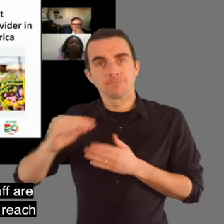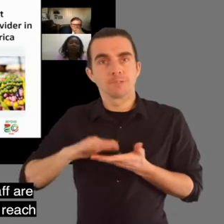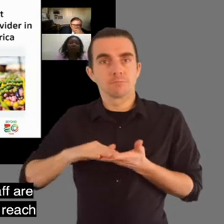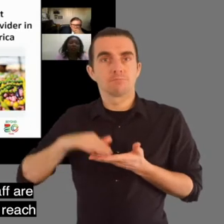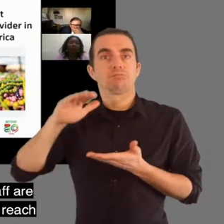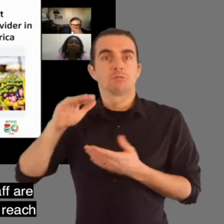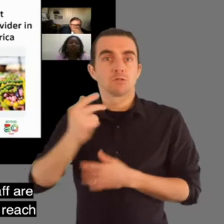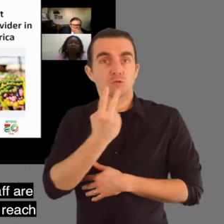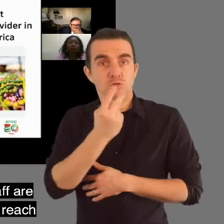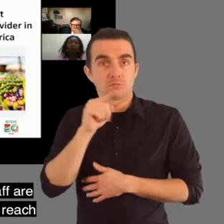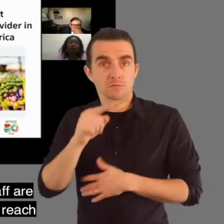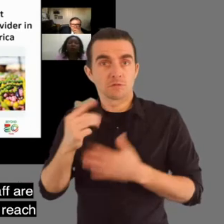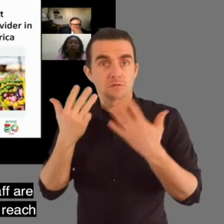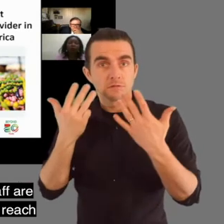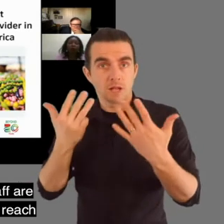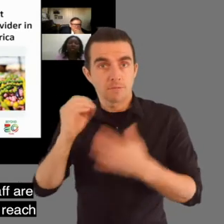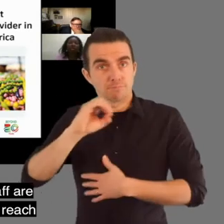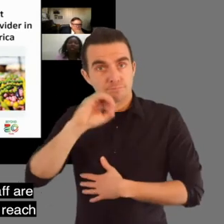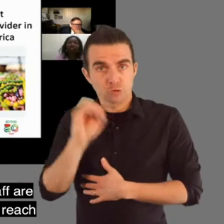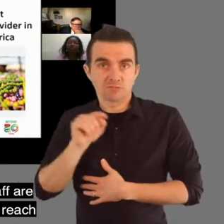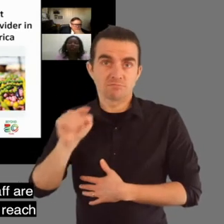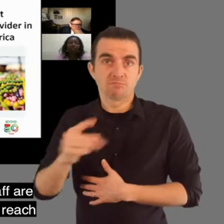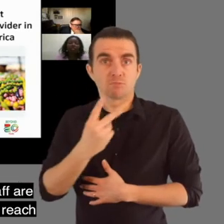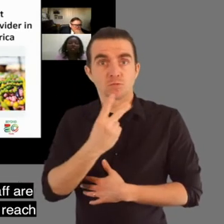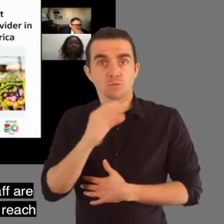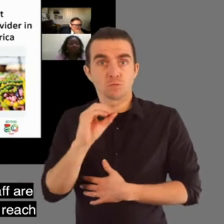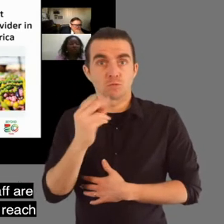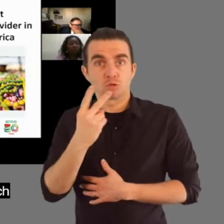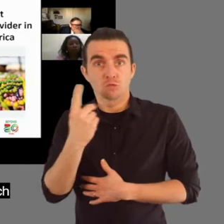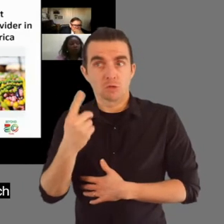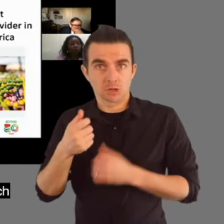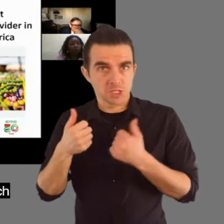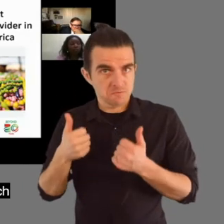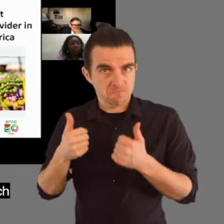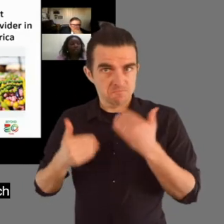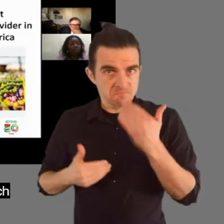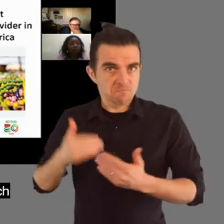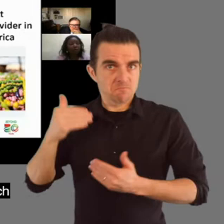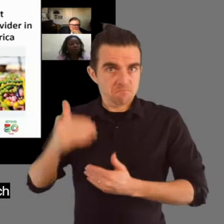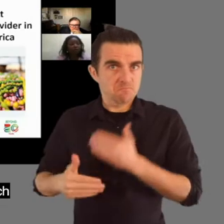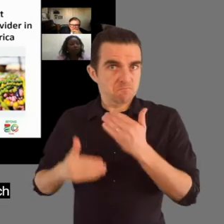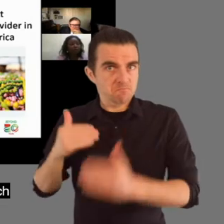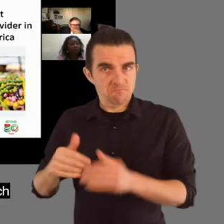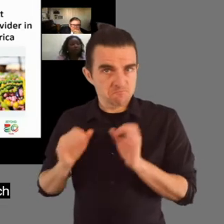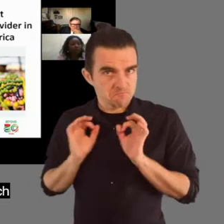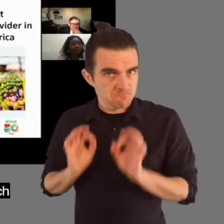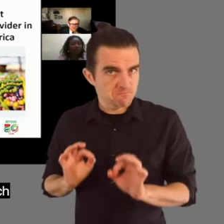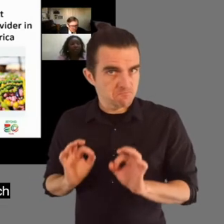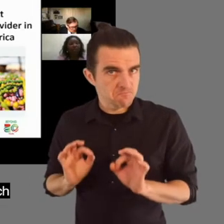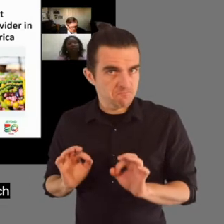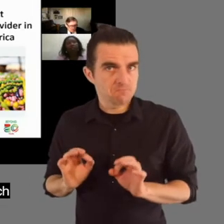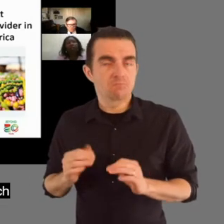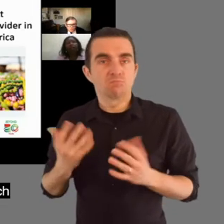are disabled people, and it aims to reach maybe 12.9 by